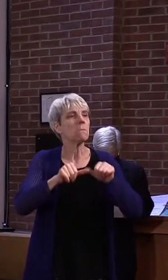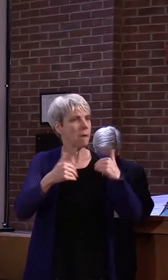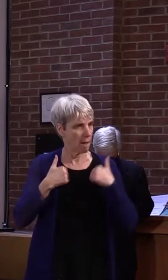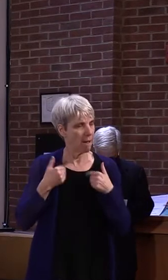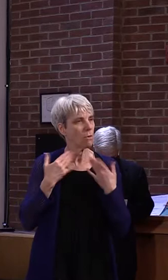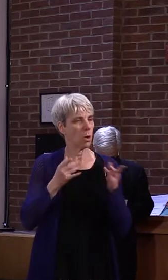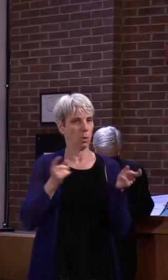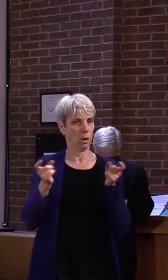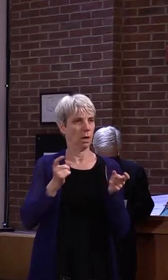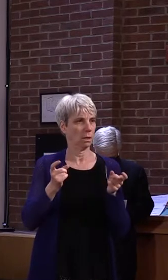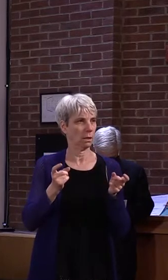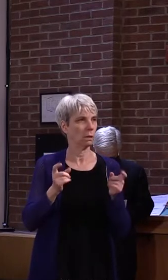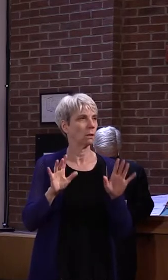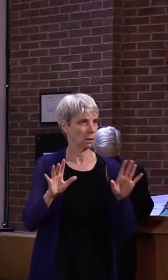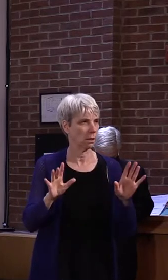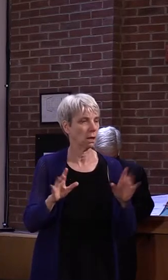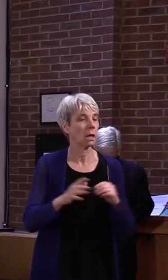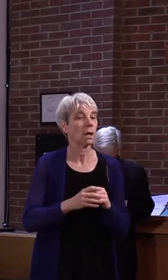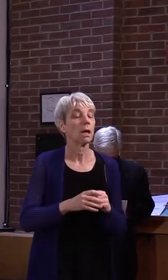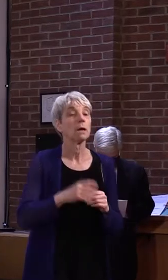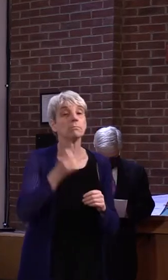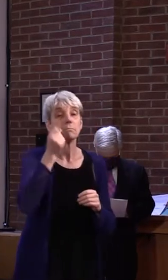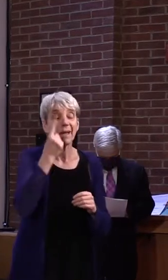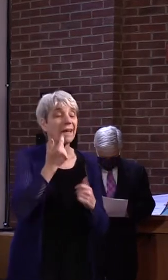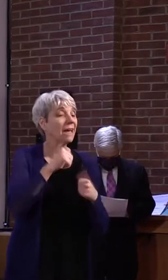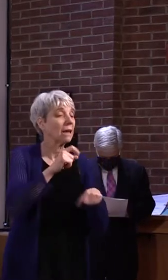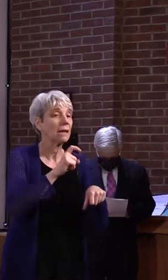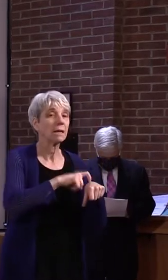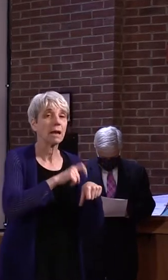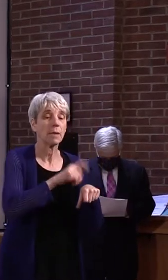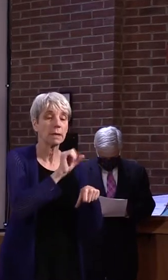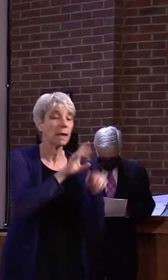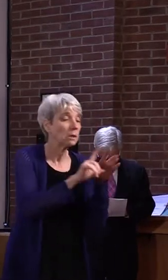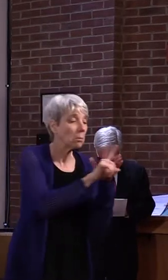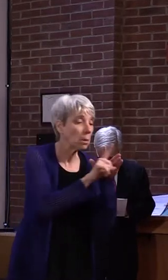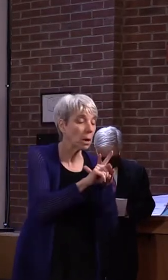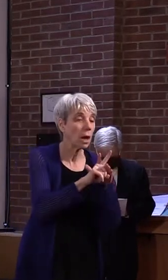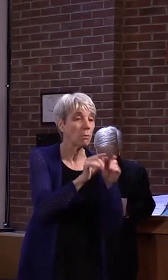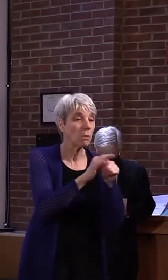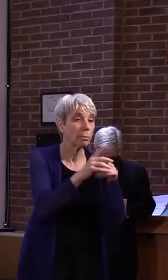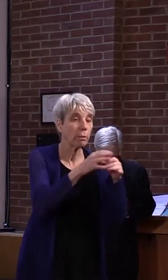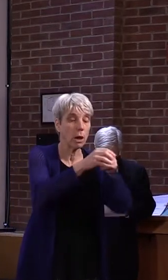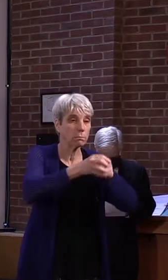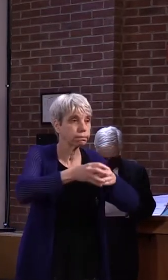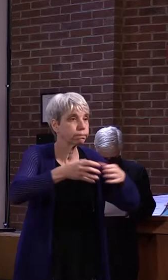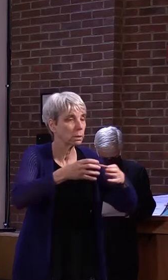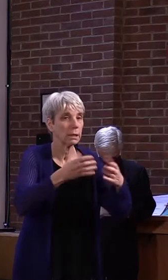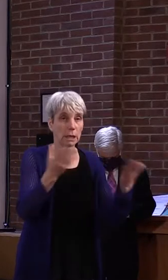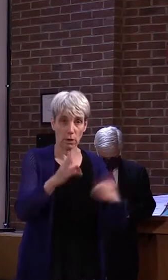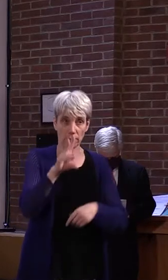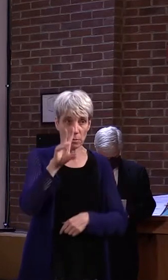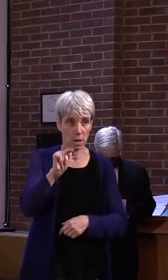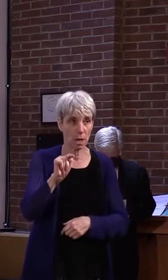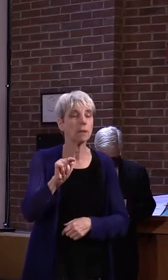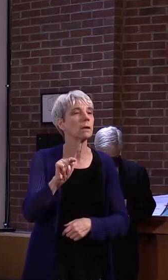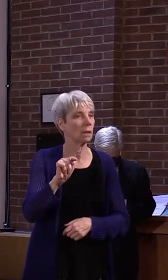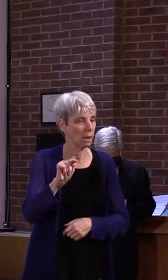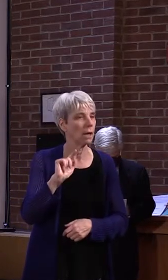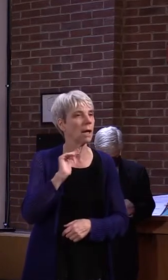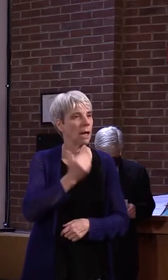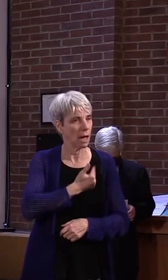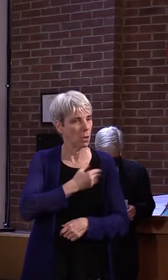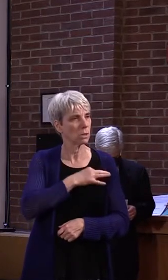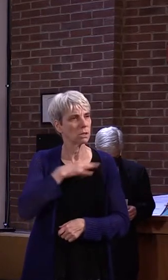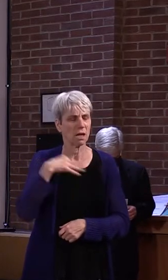we do for all outbreaks, clusters, and situations of cases in Vermont, our experts here at the Health Department